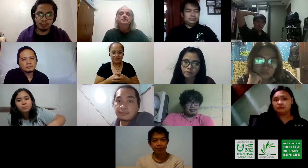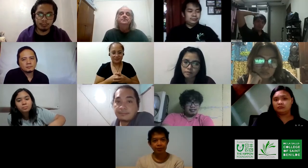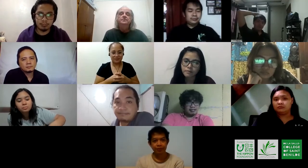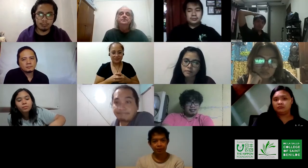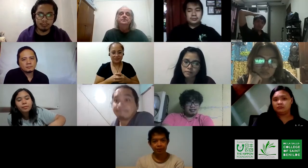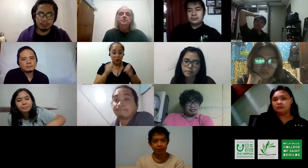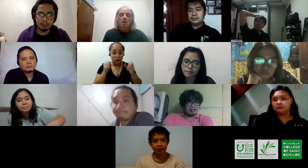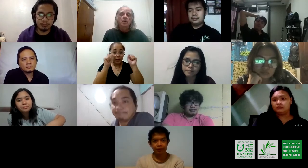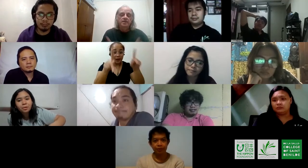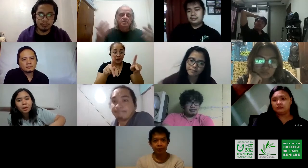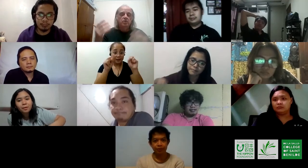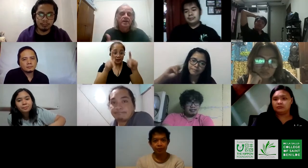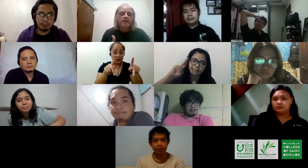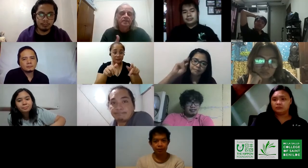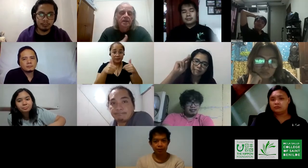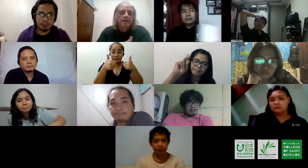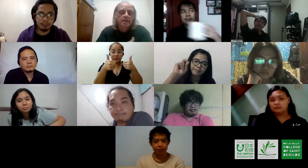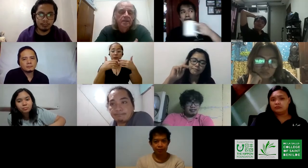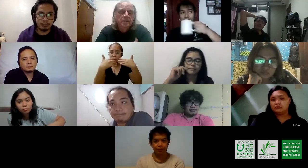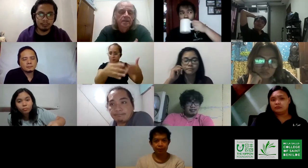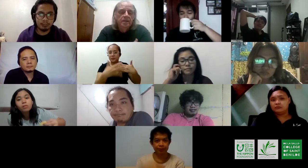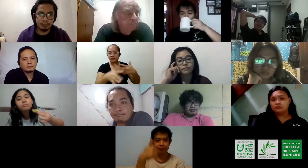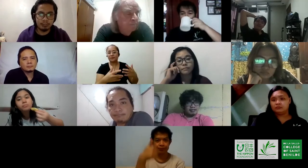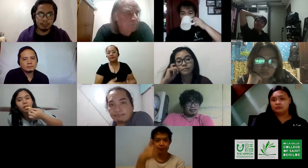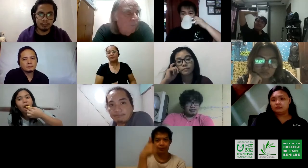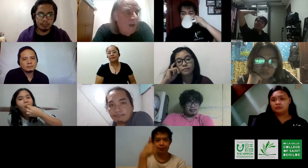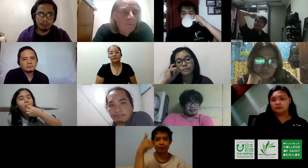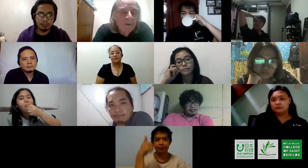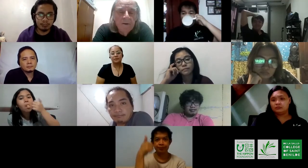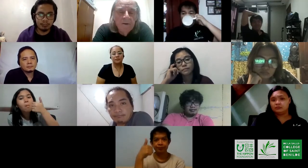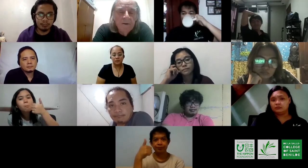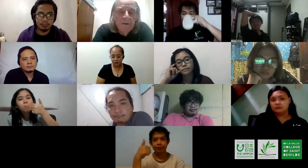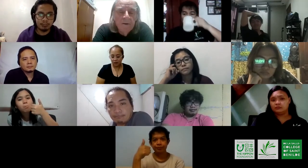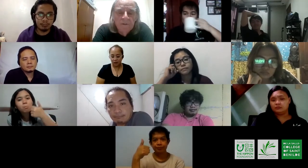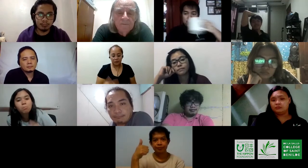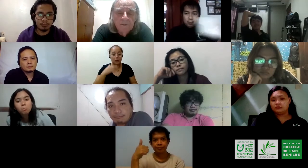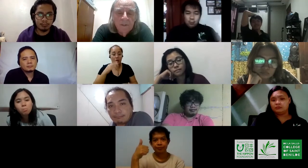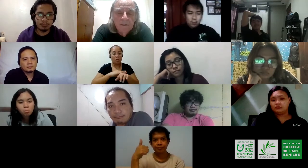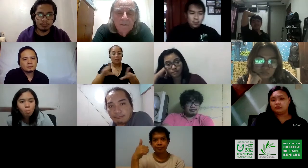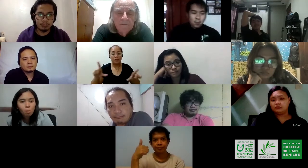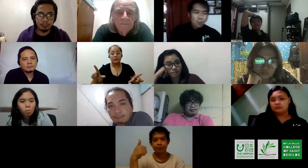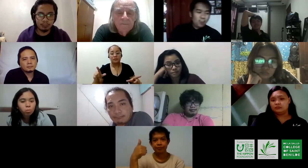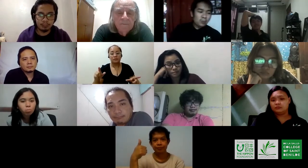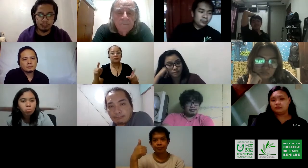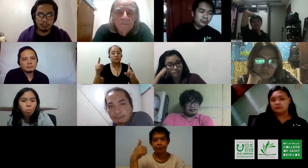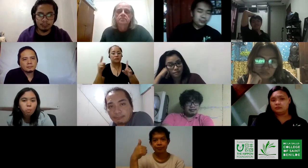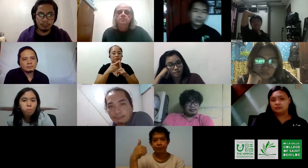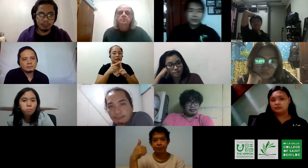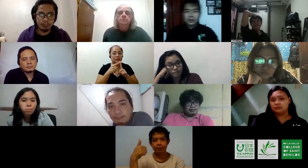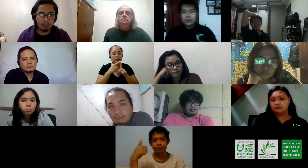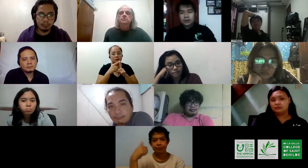Okay? All right, so go ahead, and I'll be online till